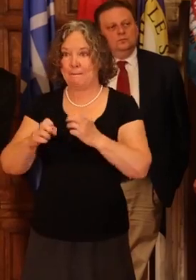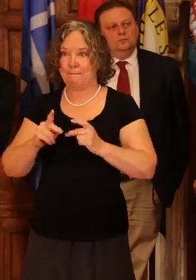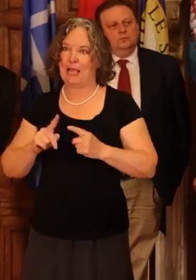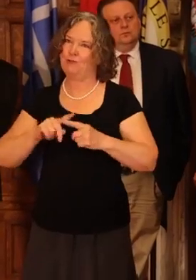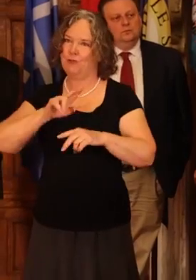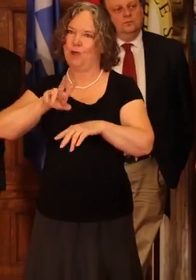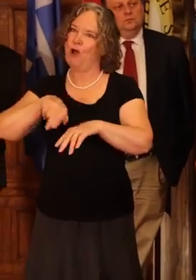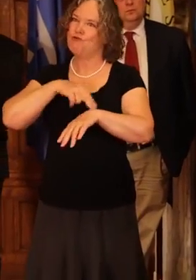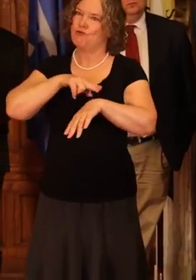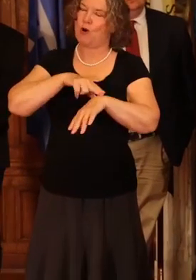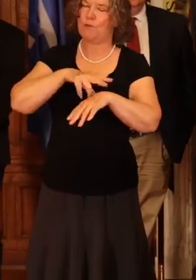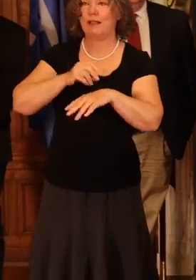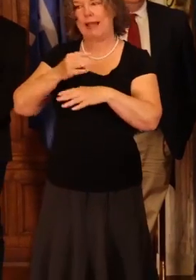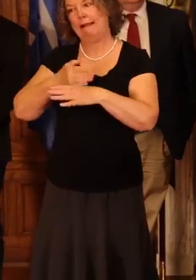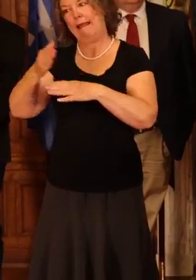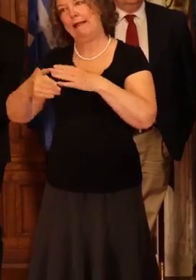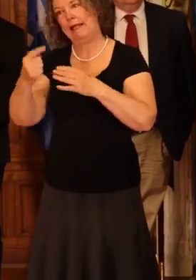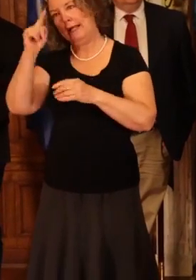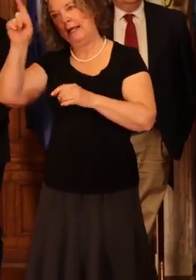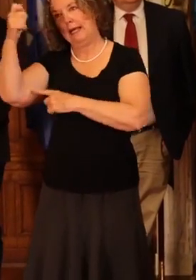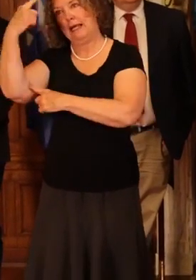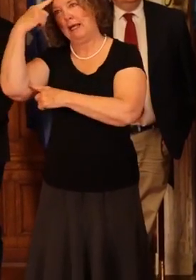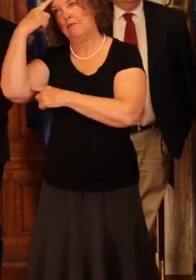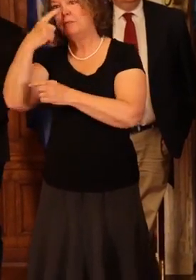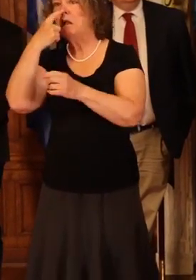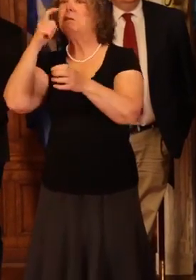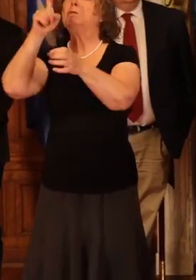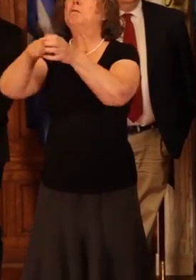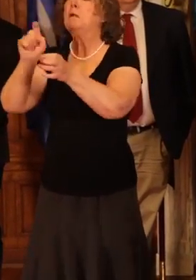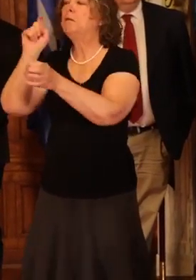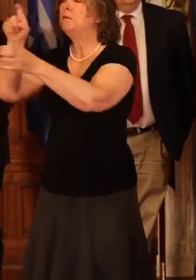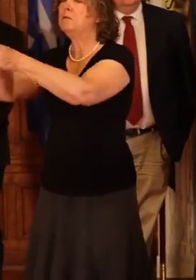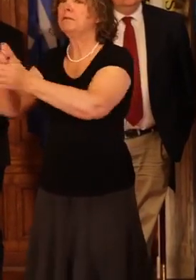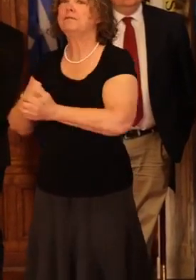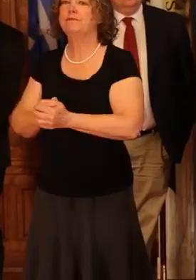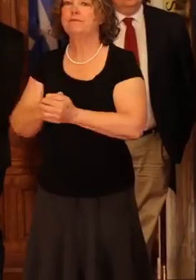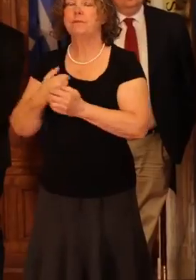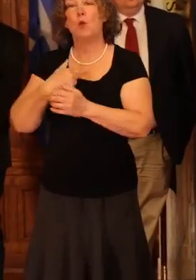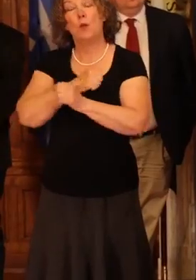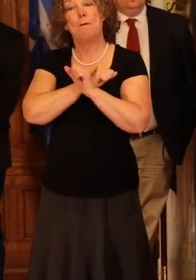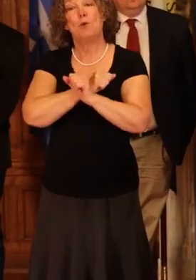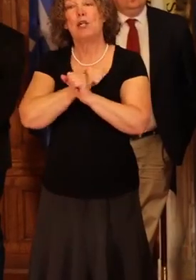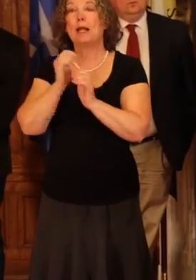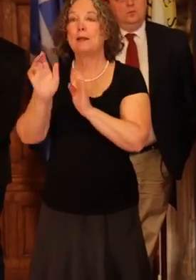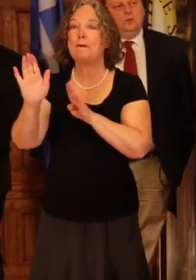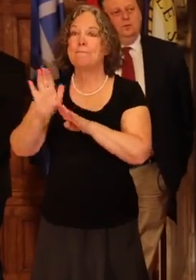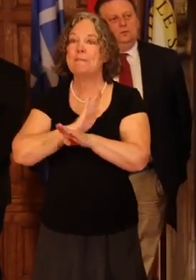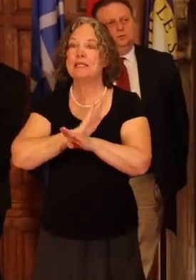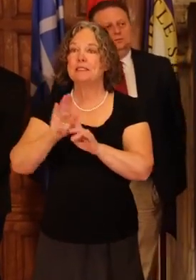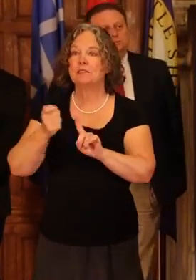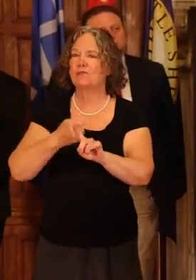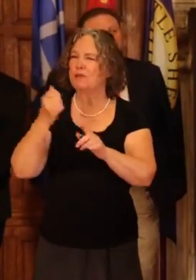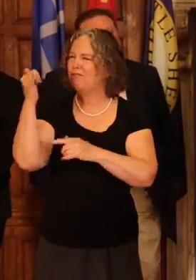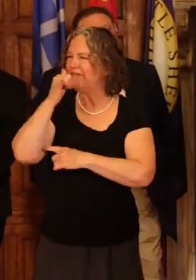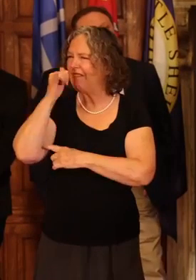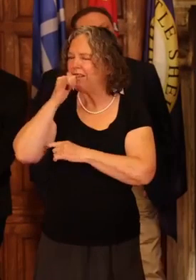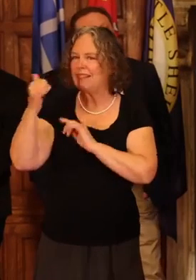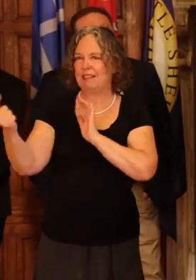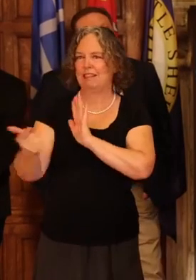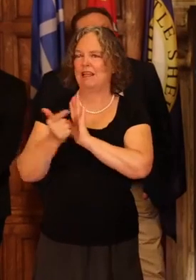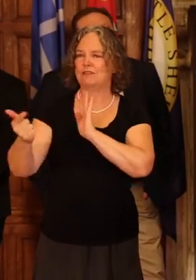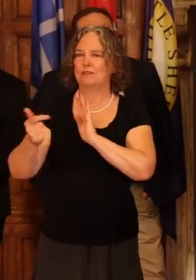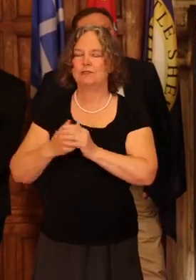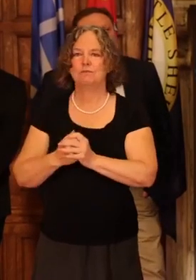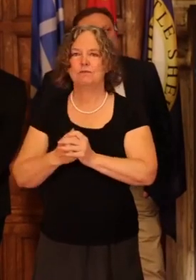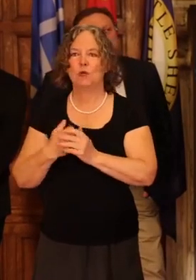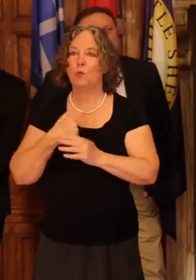and ending government overreach. We protected businesses from frivolous lawsuits. We ended